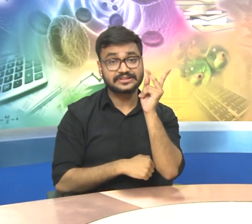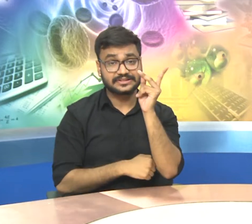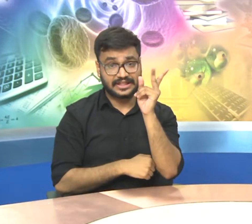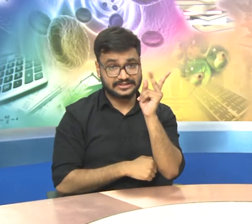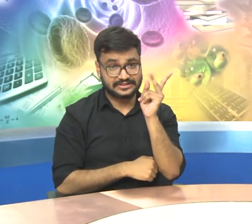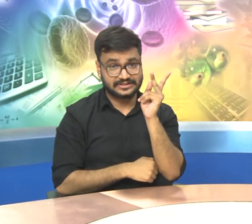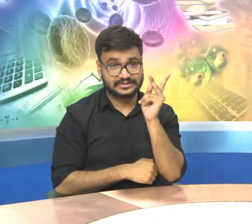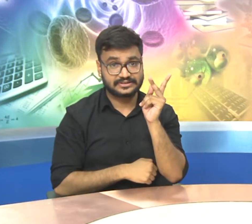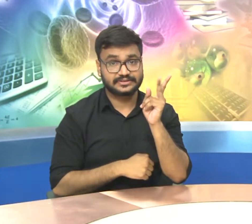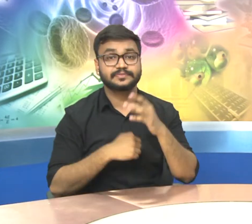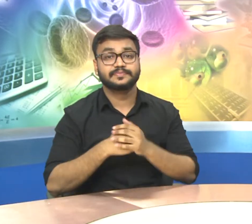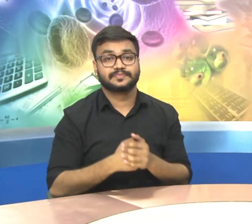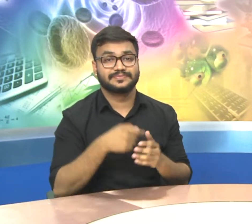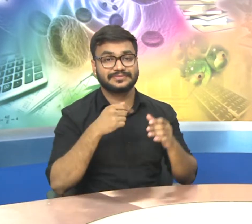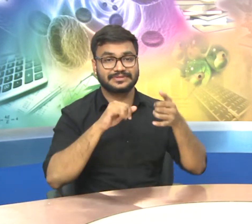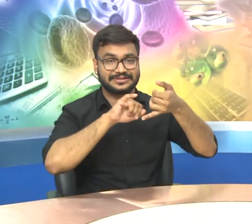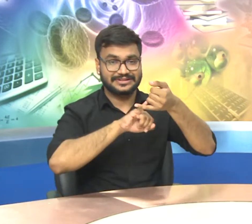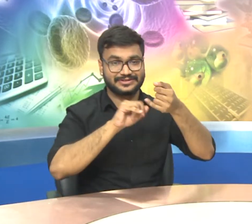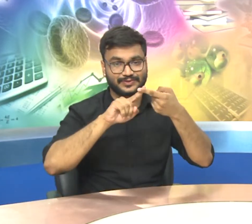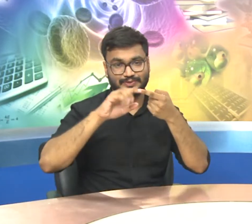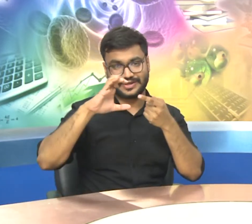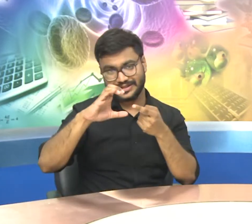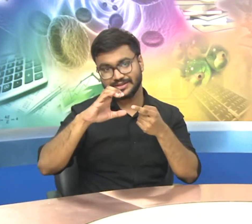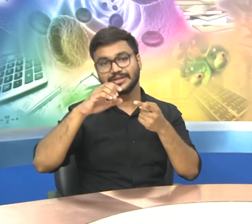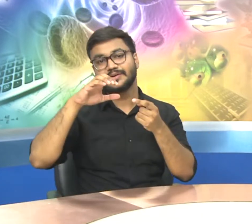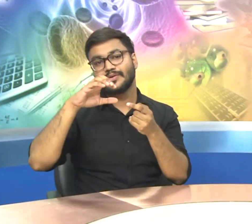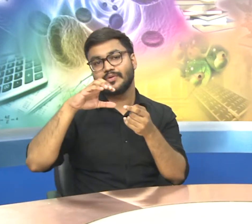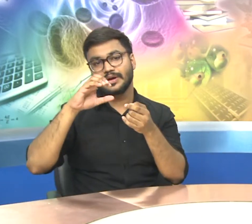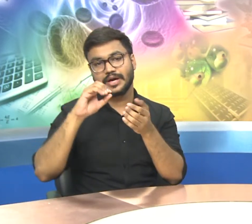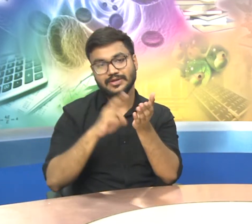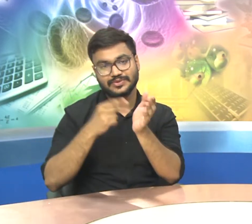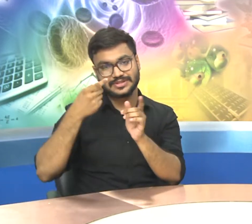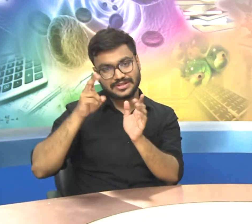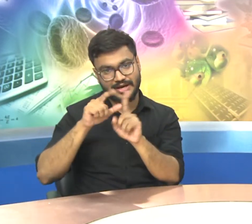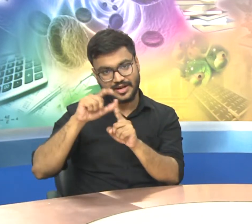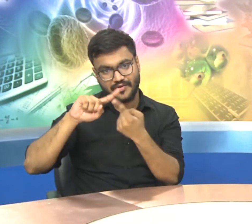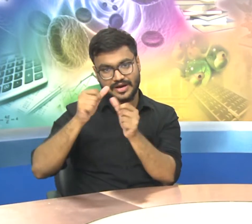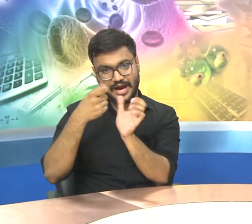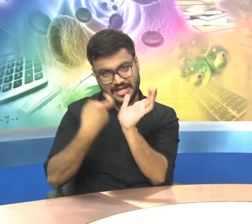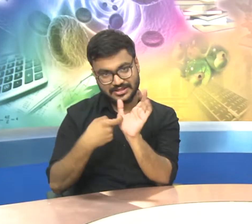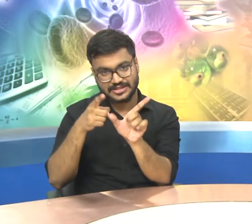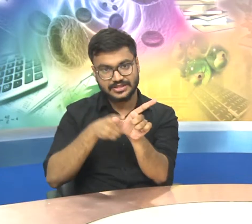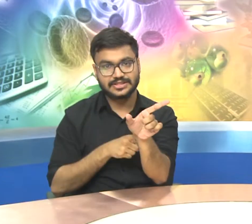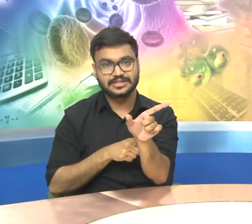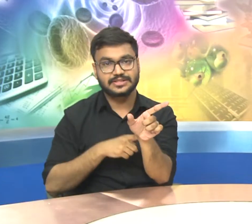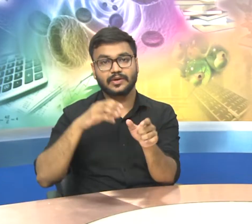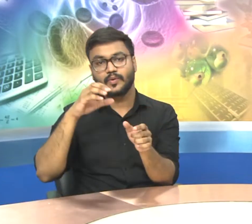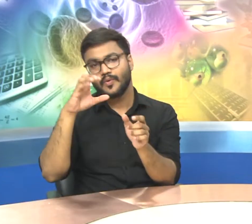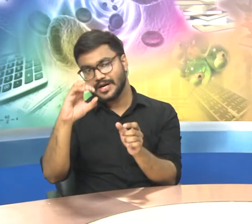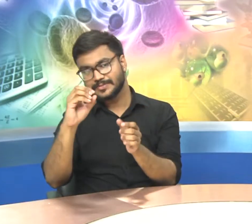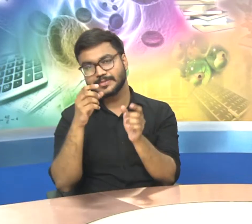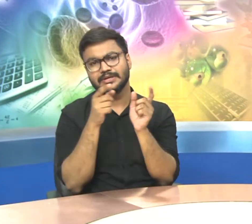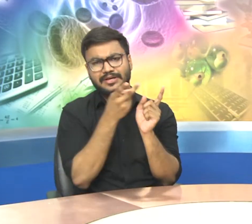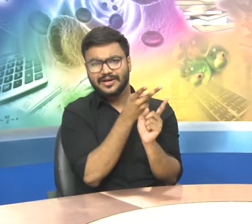And after primary, secondary consumers, which include small